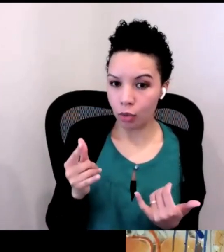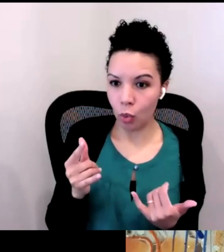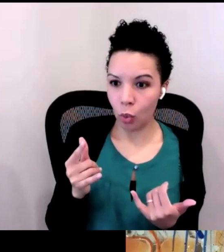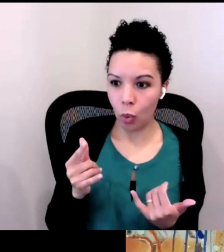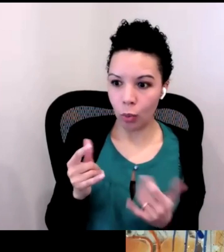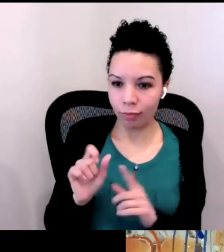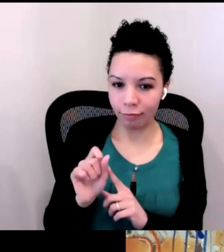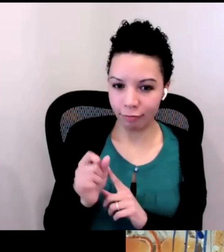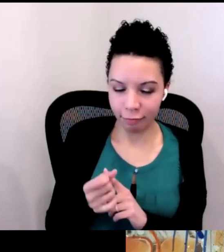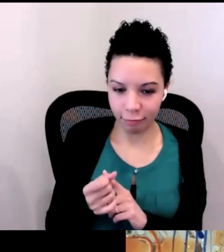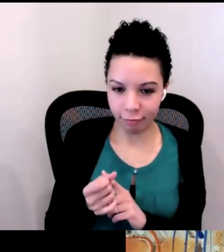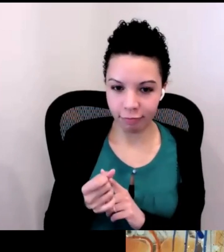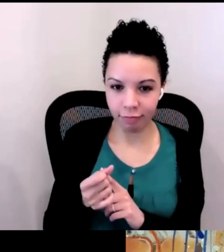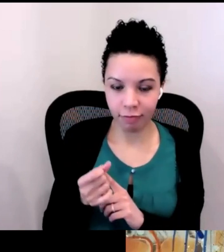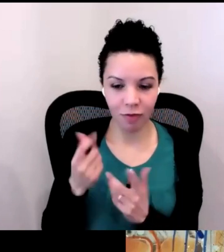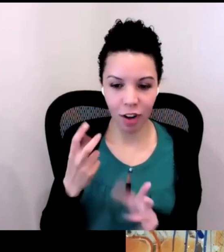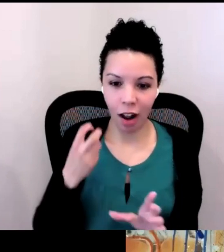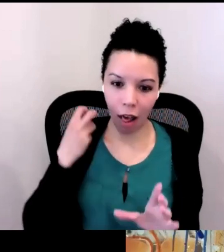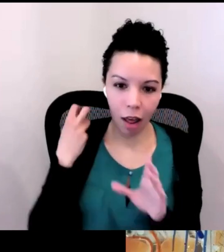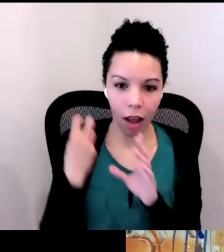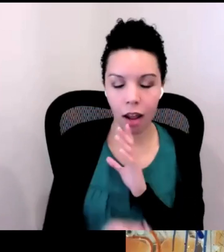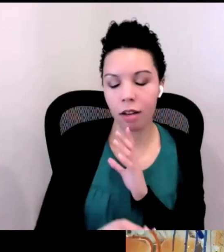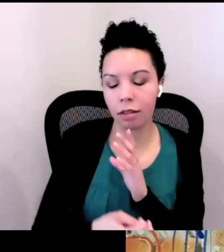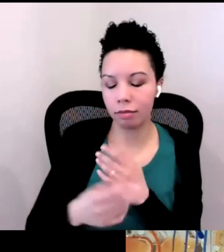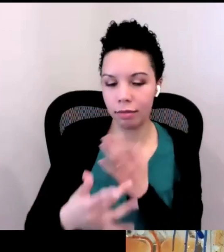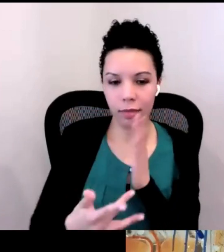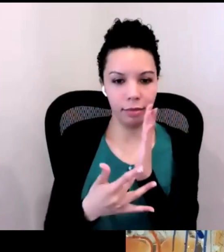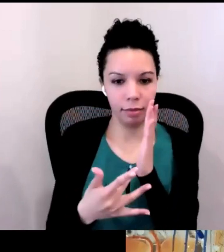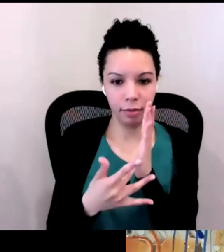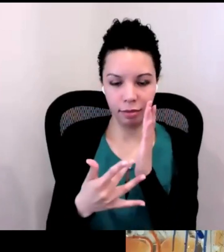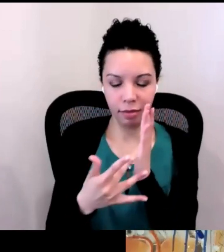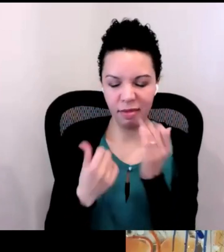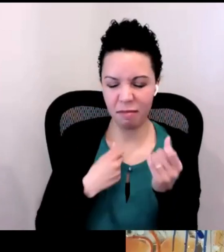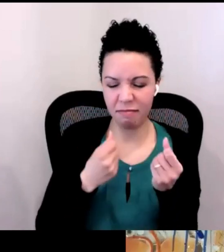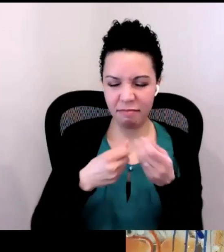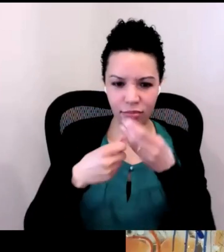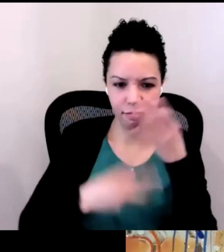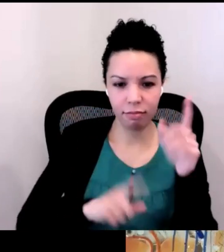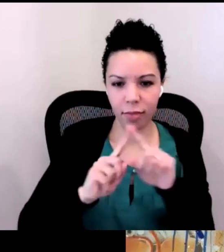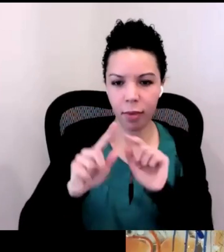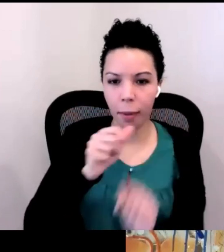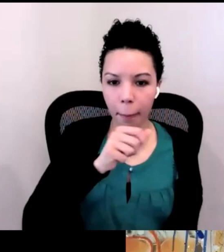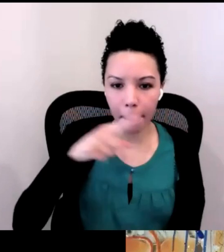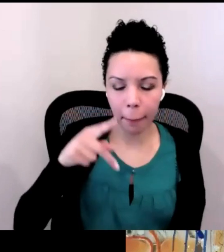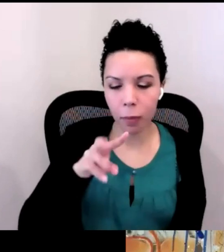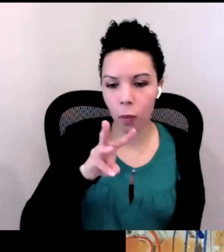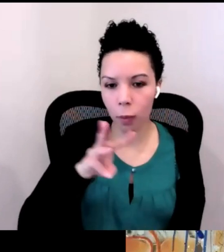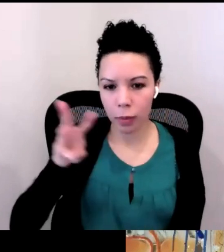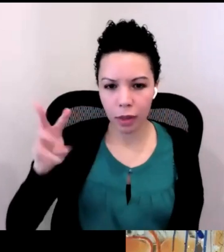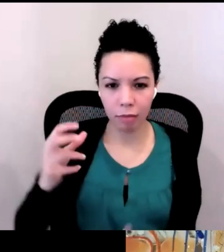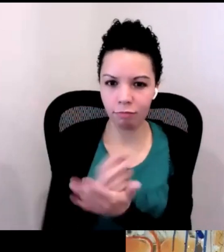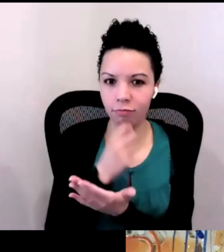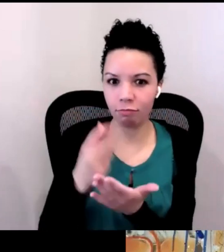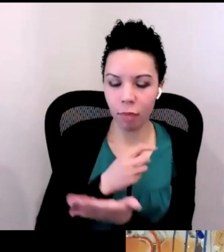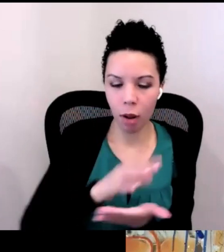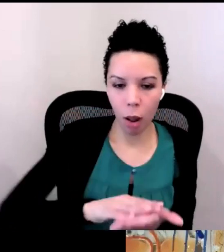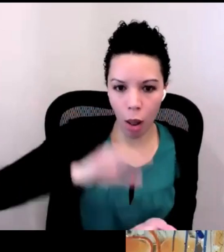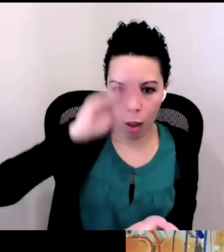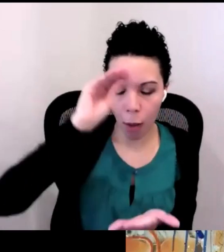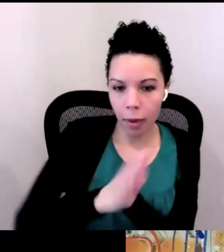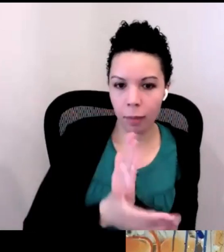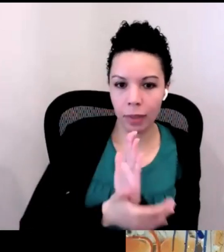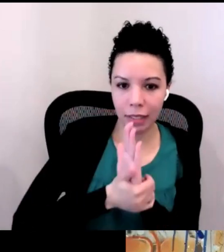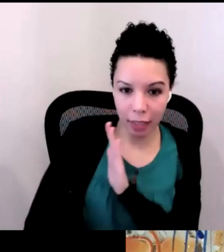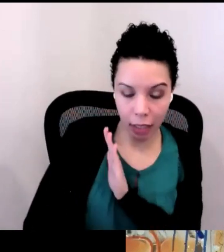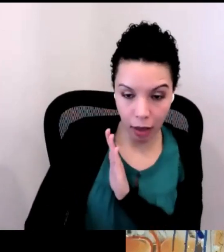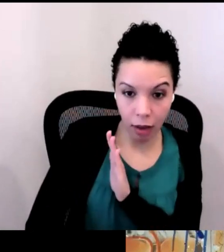totally engulfed in technology, and you have all of these apps and websites at your fingertips to learn and be skilled in them before you